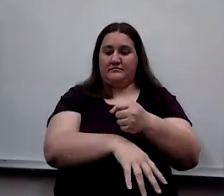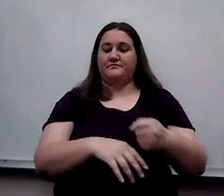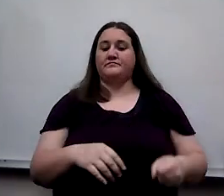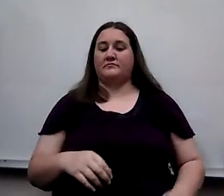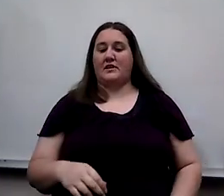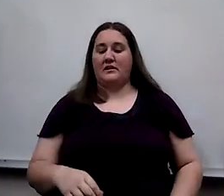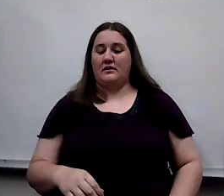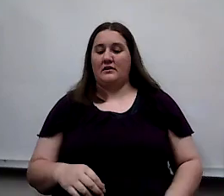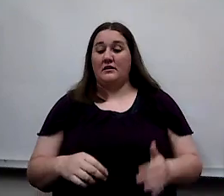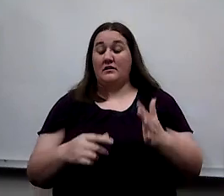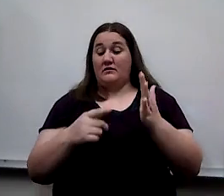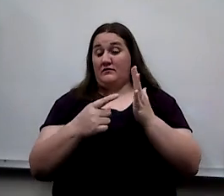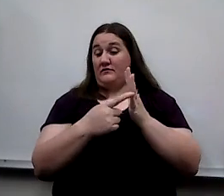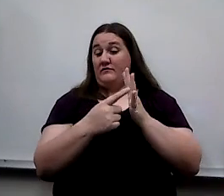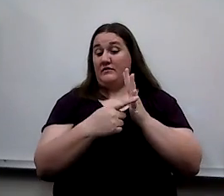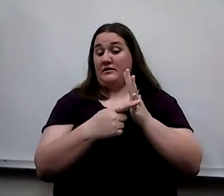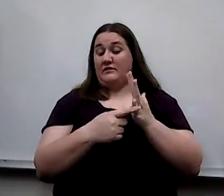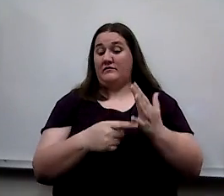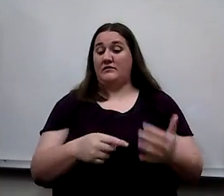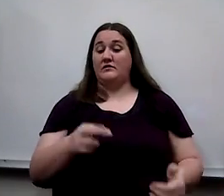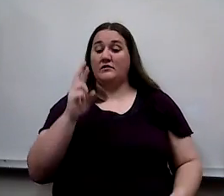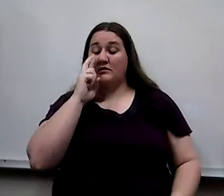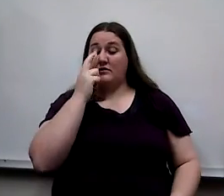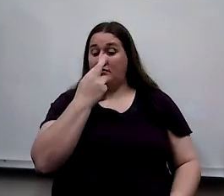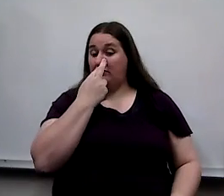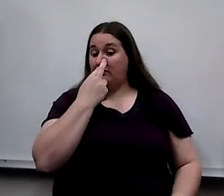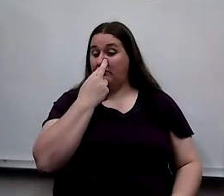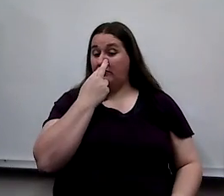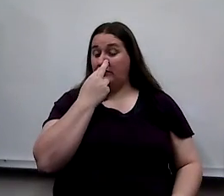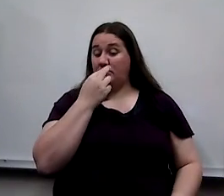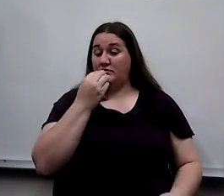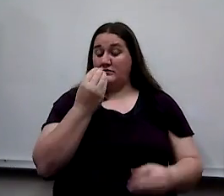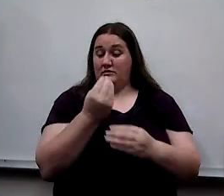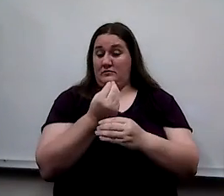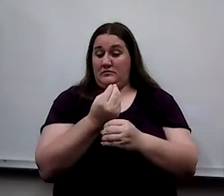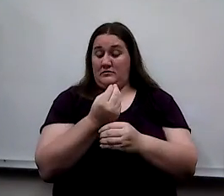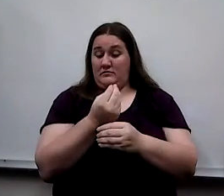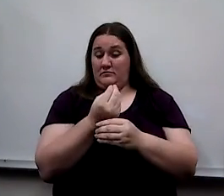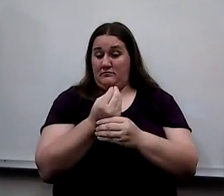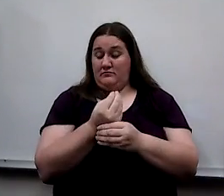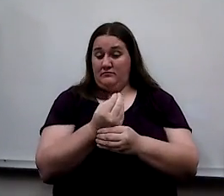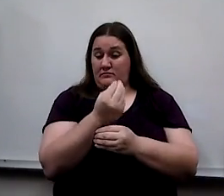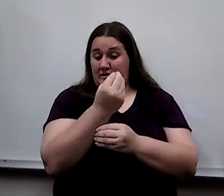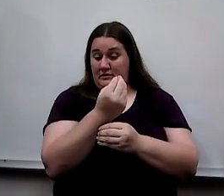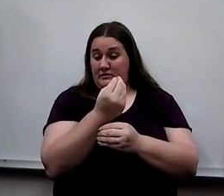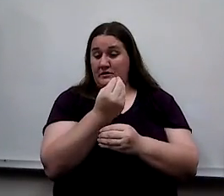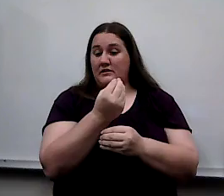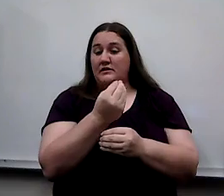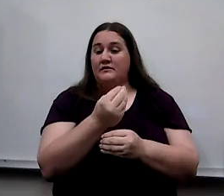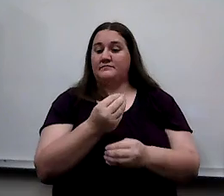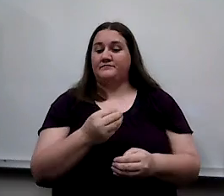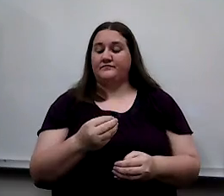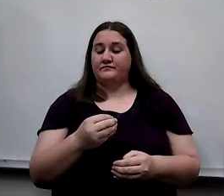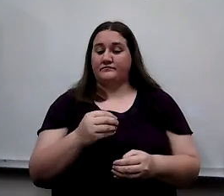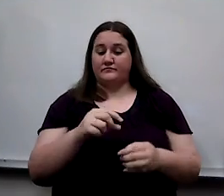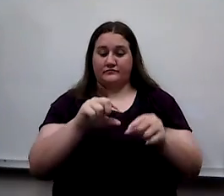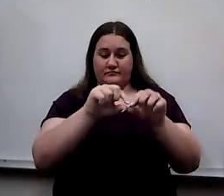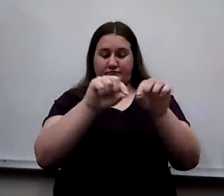buds appear, they usually occur with 3 buds to a stem. If you snap off 2 of the 3 buds,